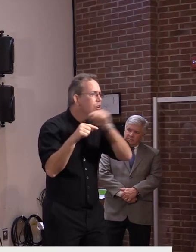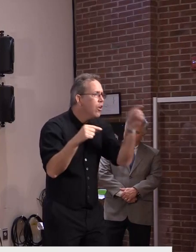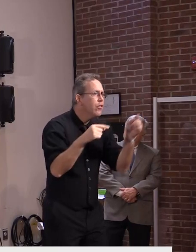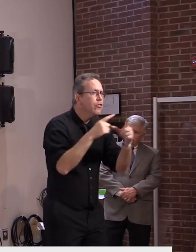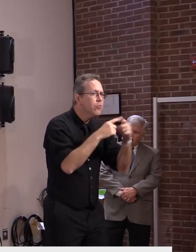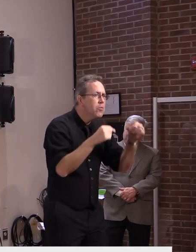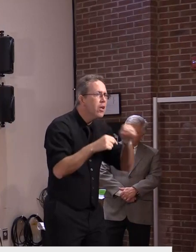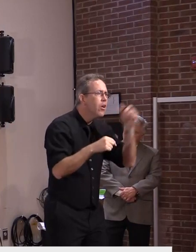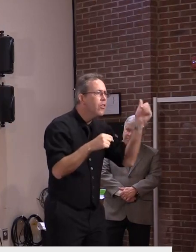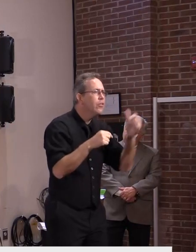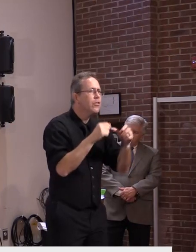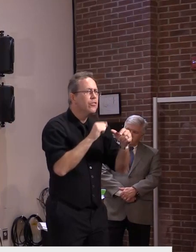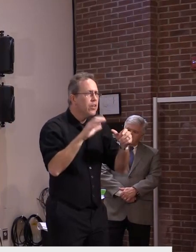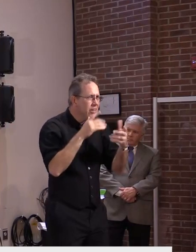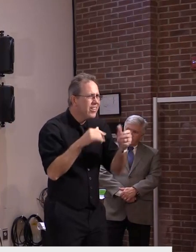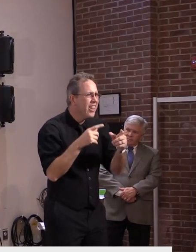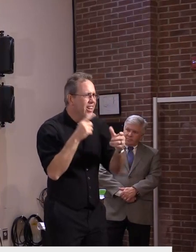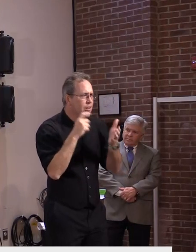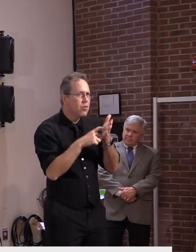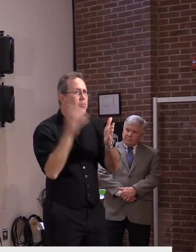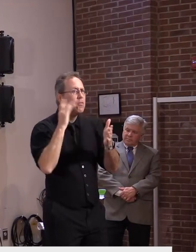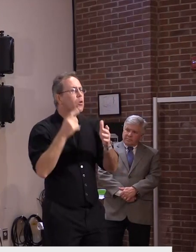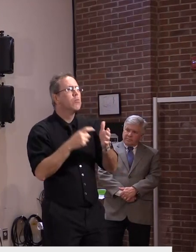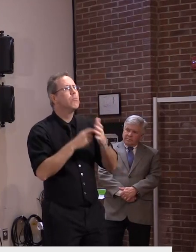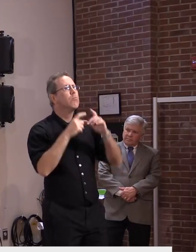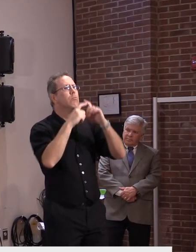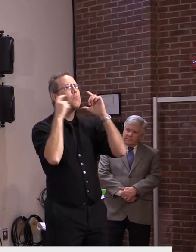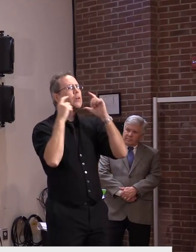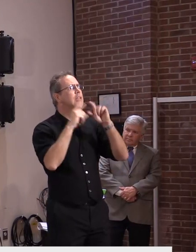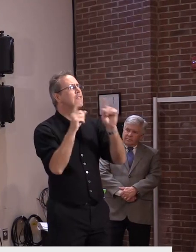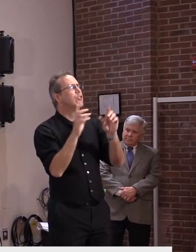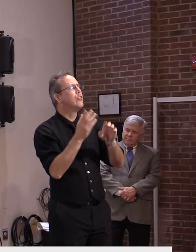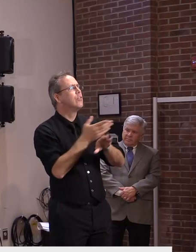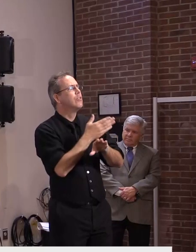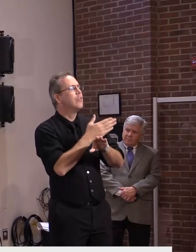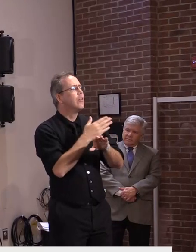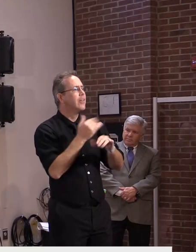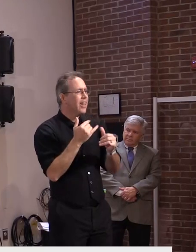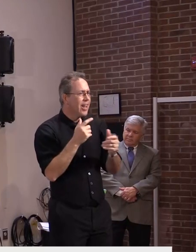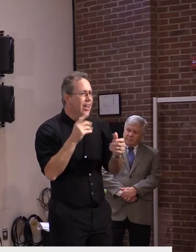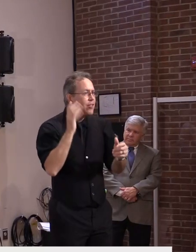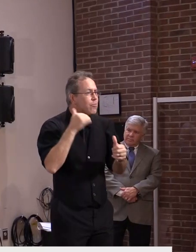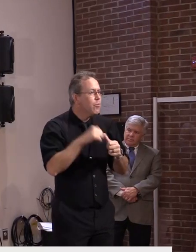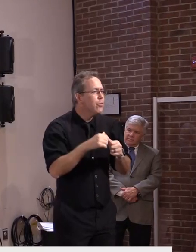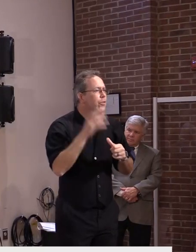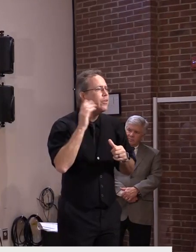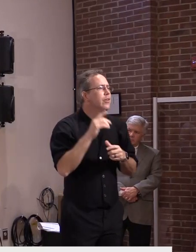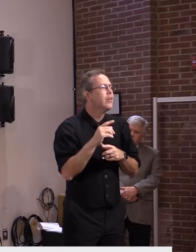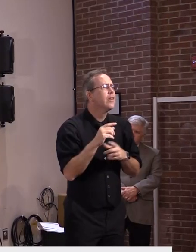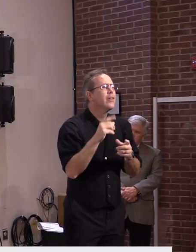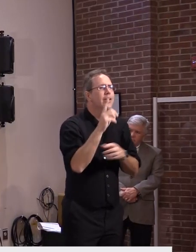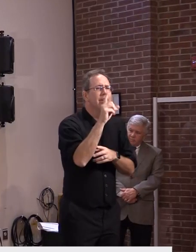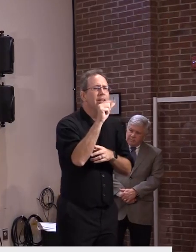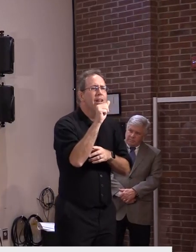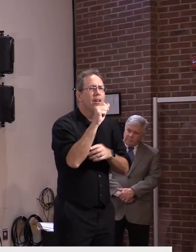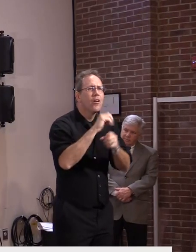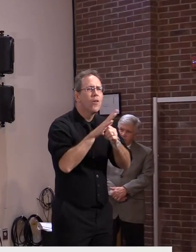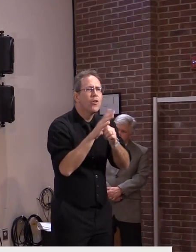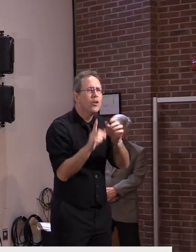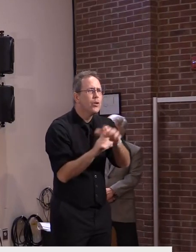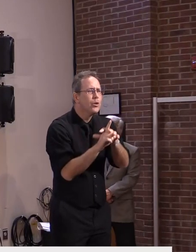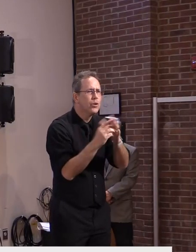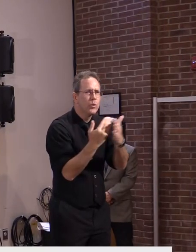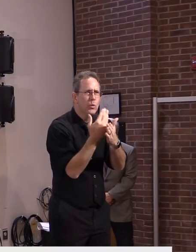effective as well. When you look at Delta, we don't have a lot of data, and we see this incredibly high level of